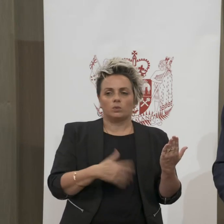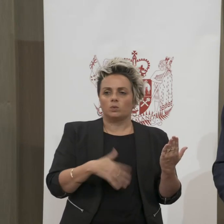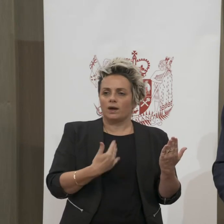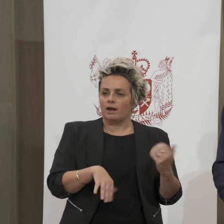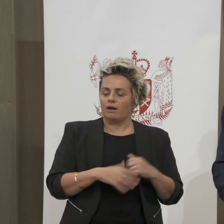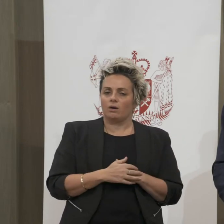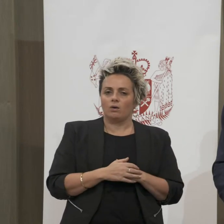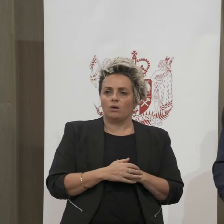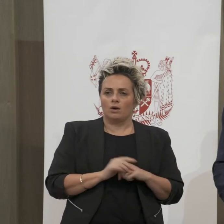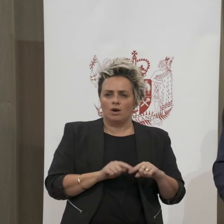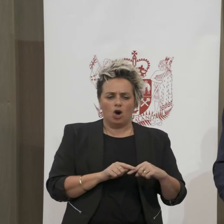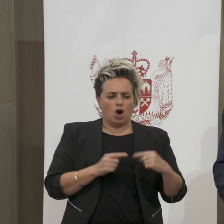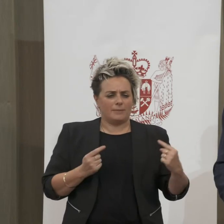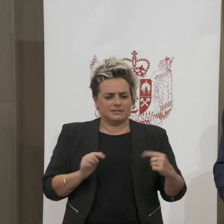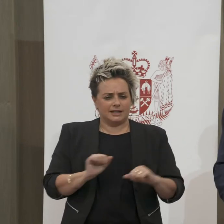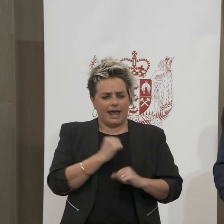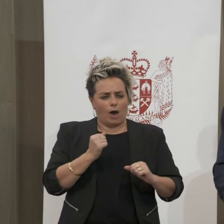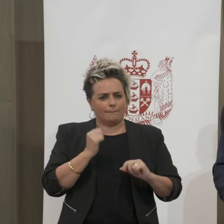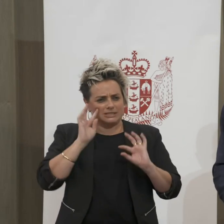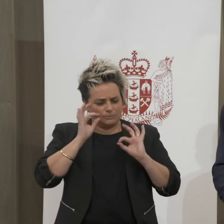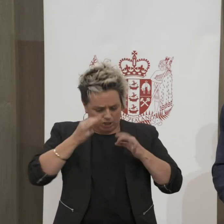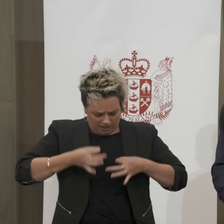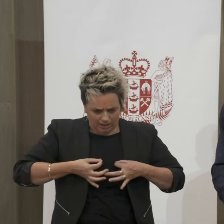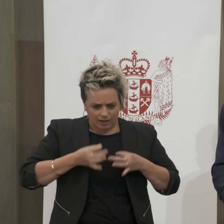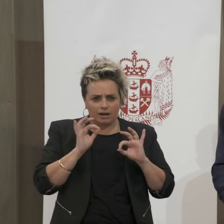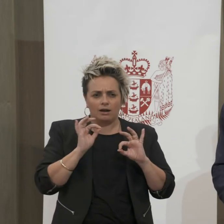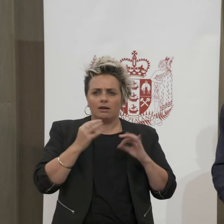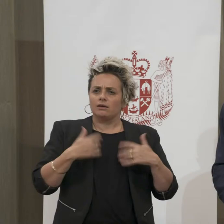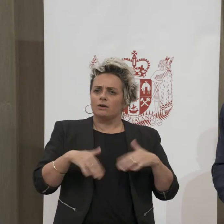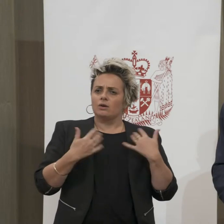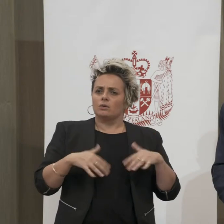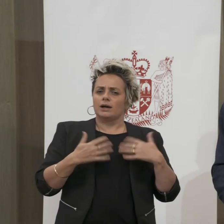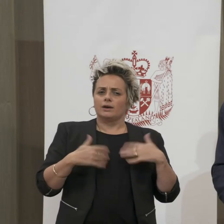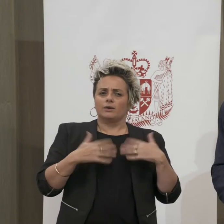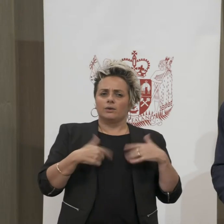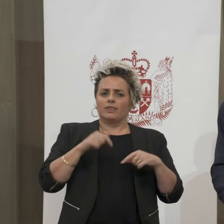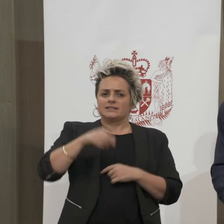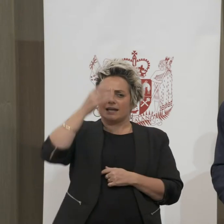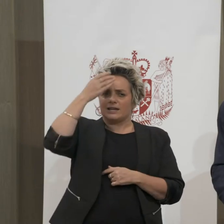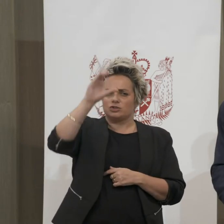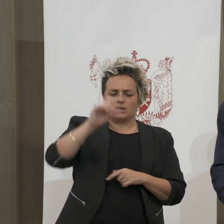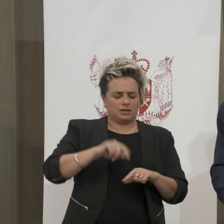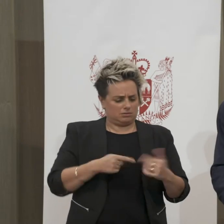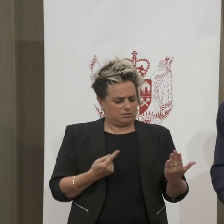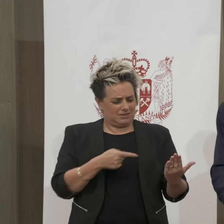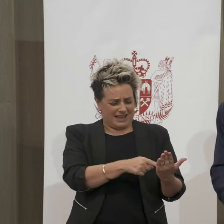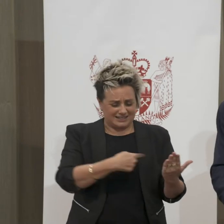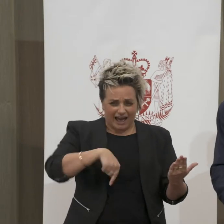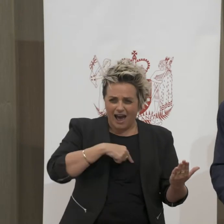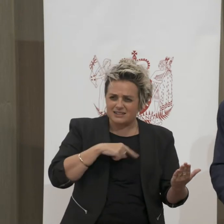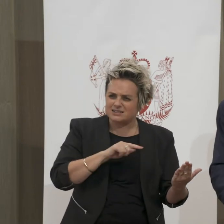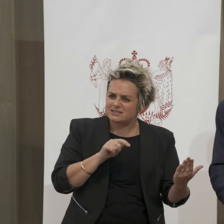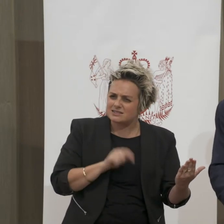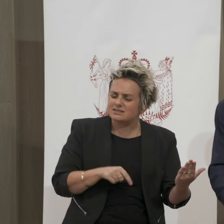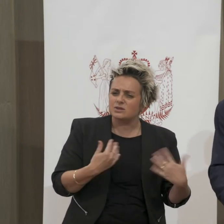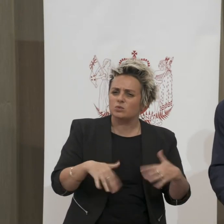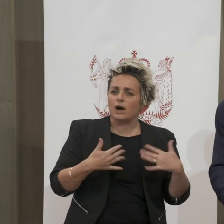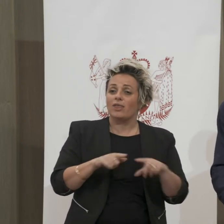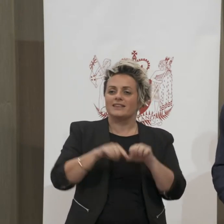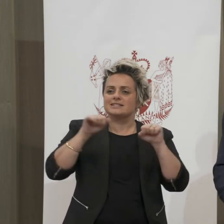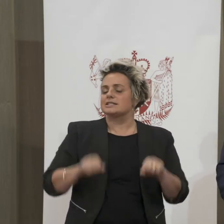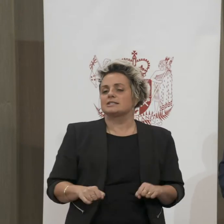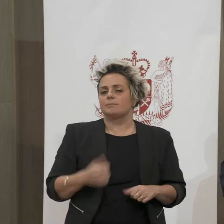totally contradicts our perception of ourselves as an egalitarian country. The system has never allowed